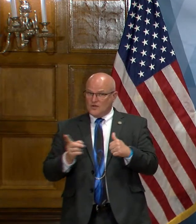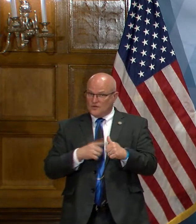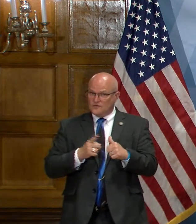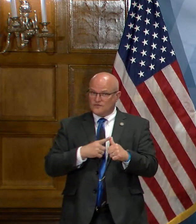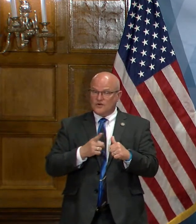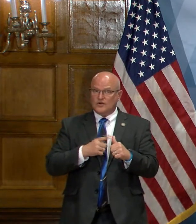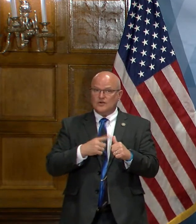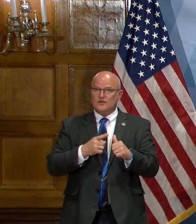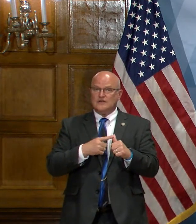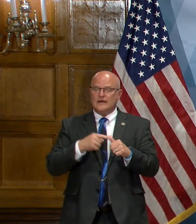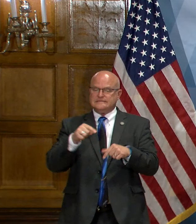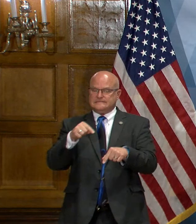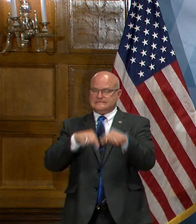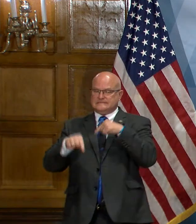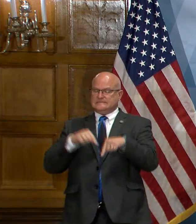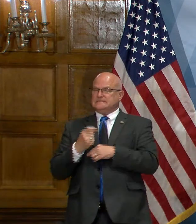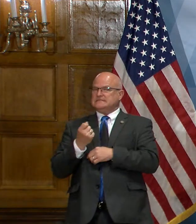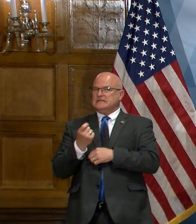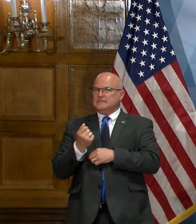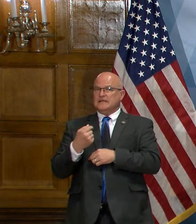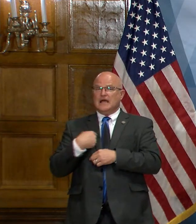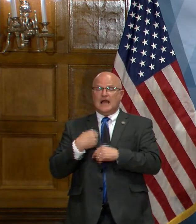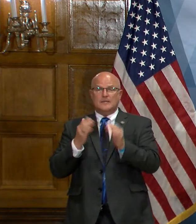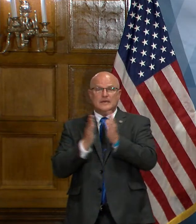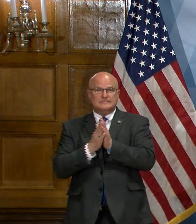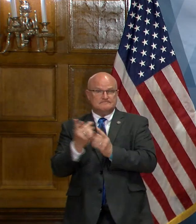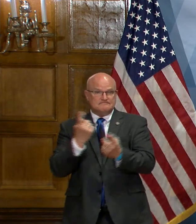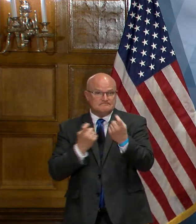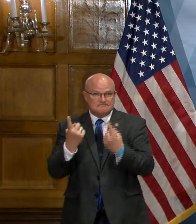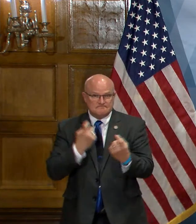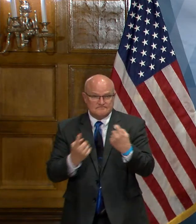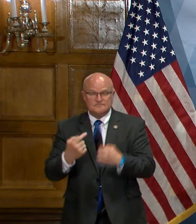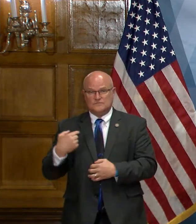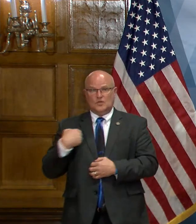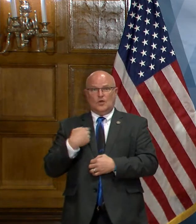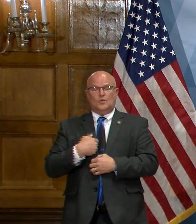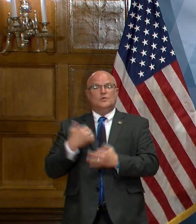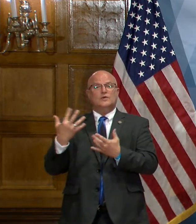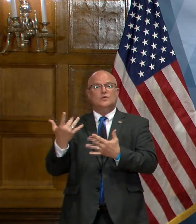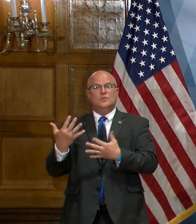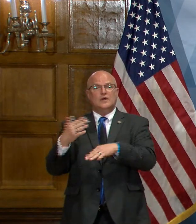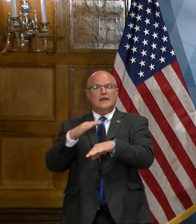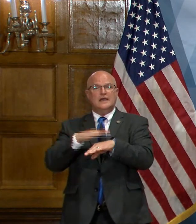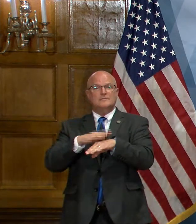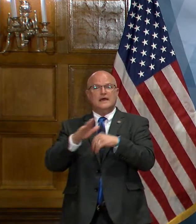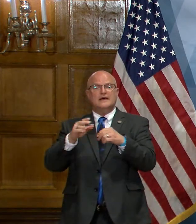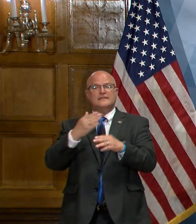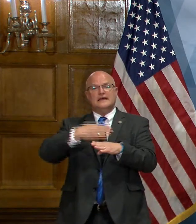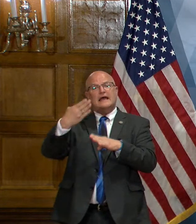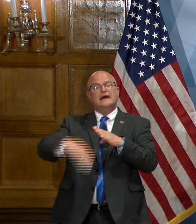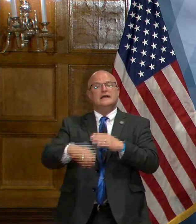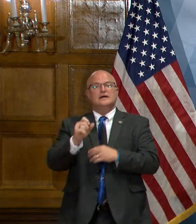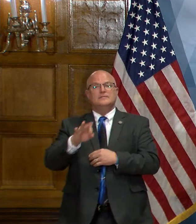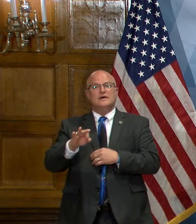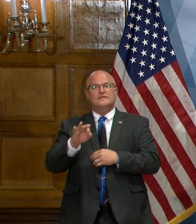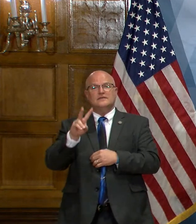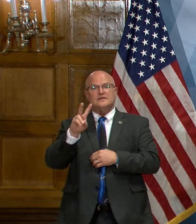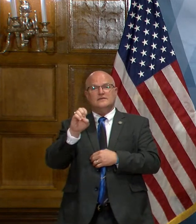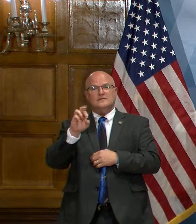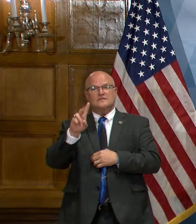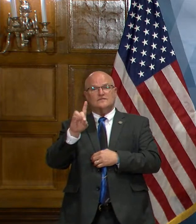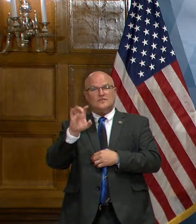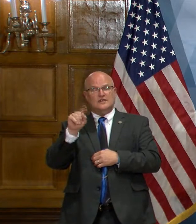let me digress just for a moment because I've been asked questions as we wait on the outcome of the verdict